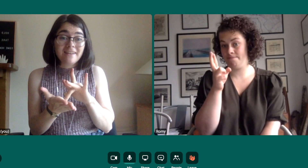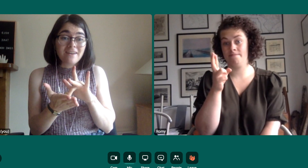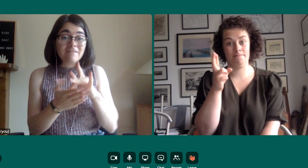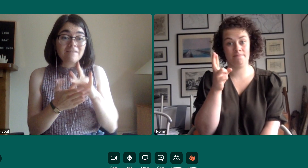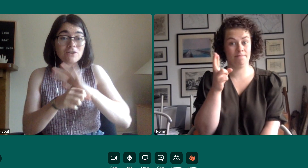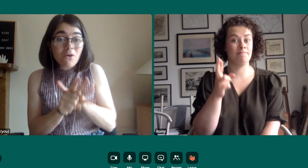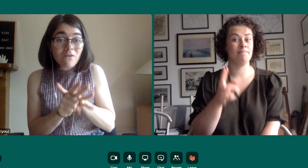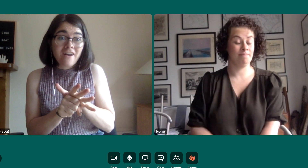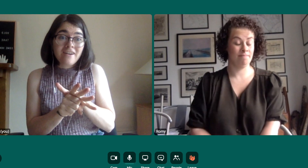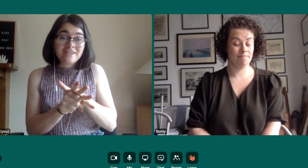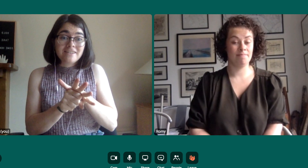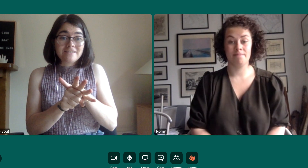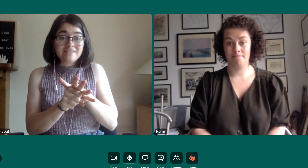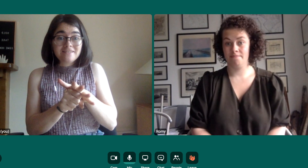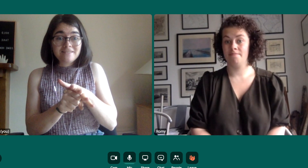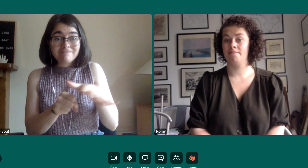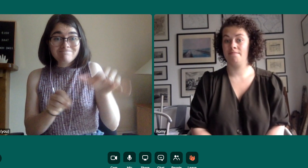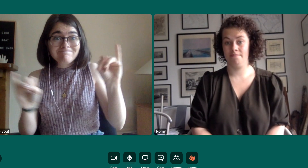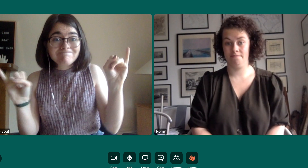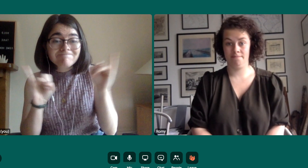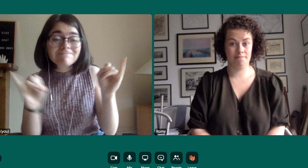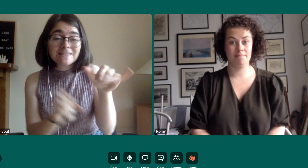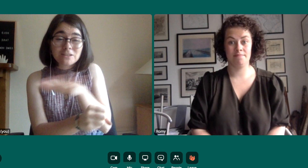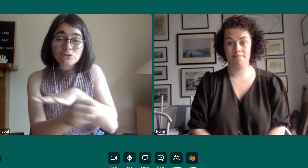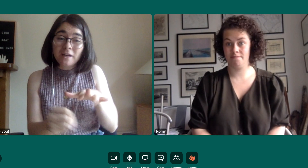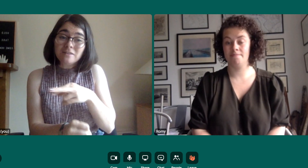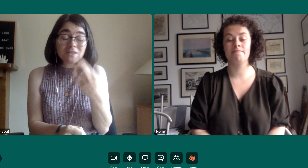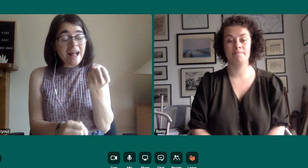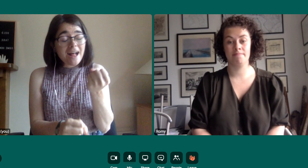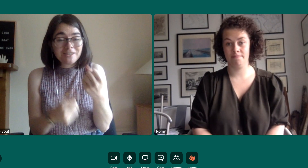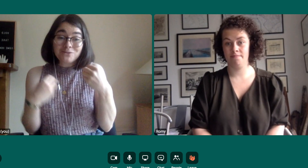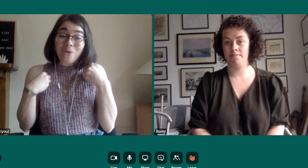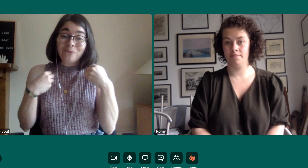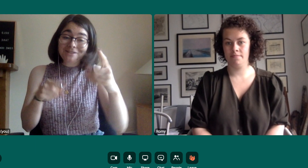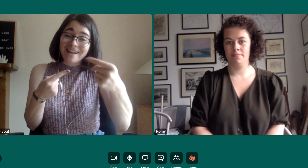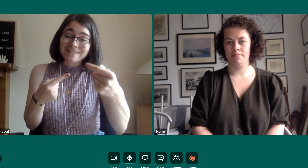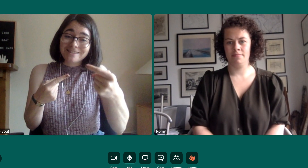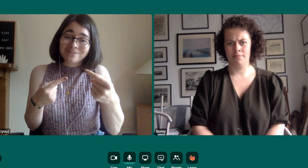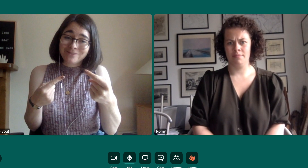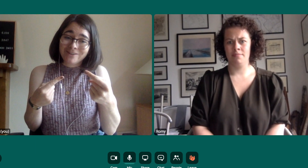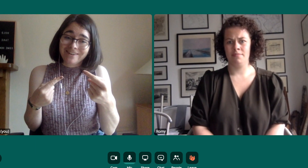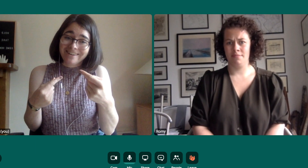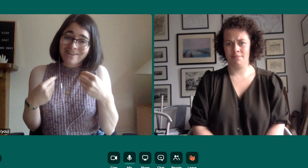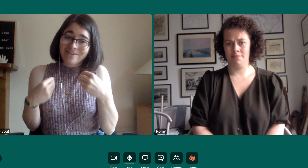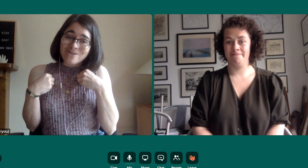pandemic, which presented its own challenges to our little podcast. Little did we know.